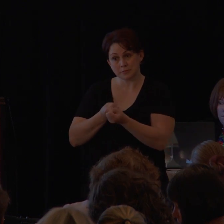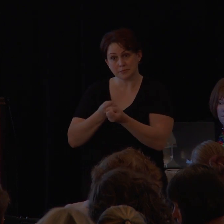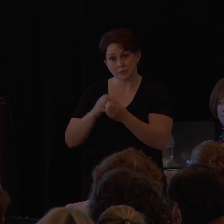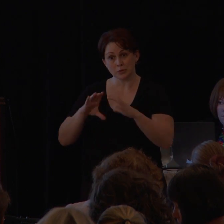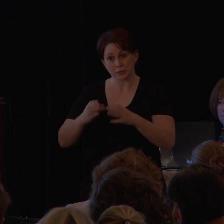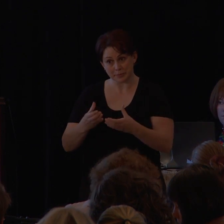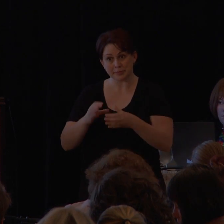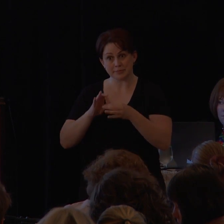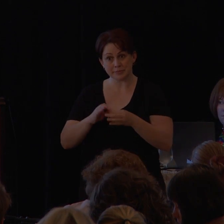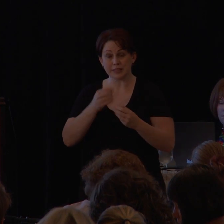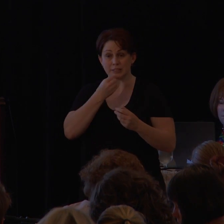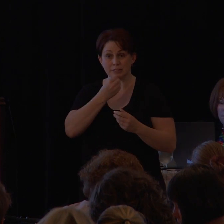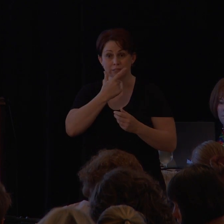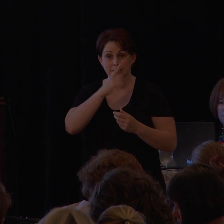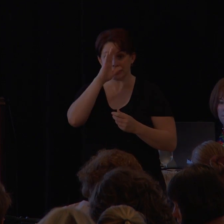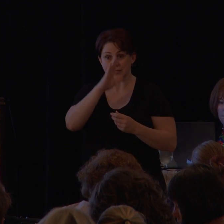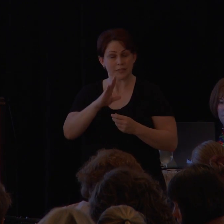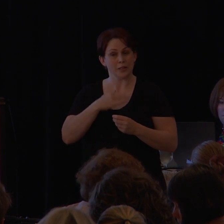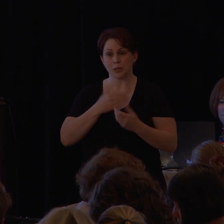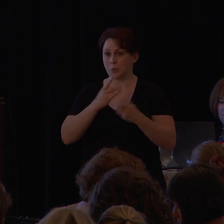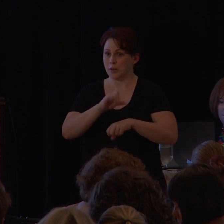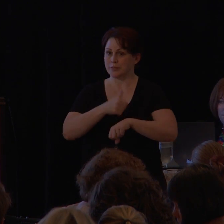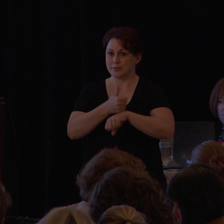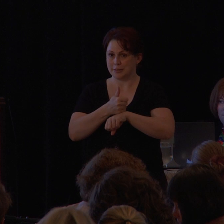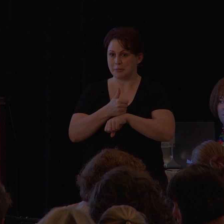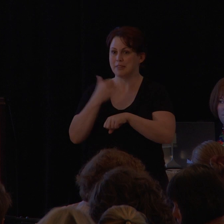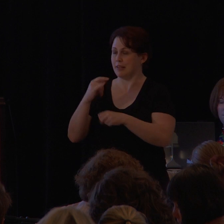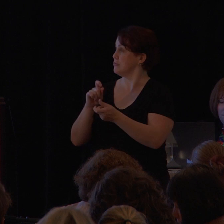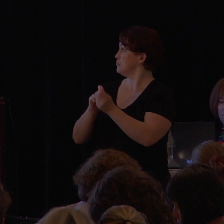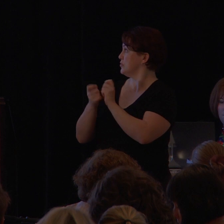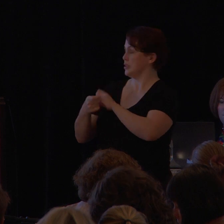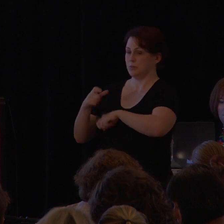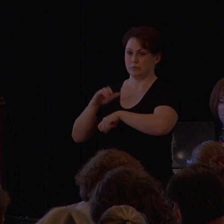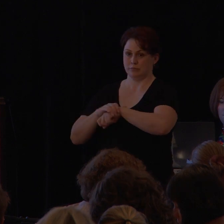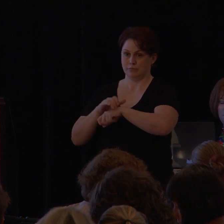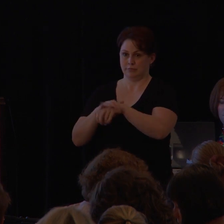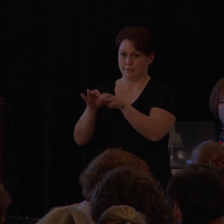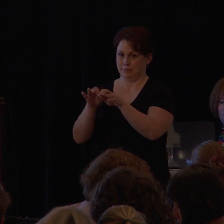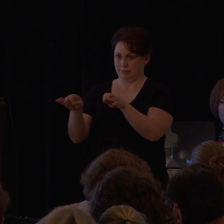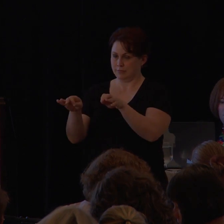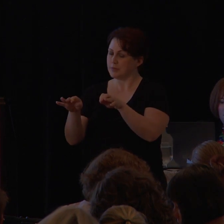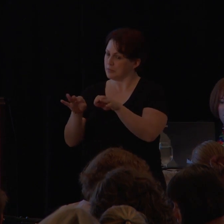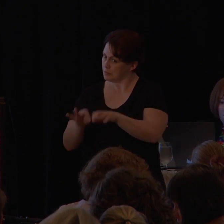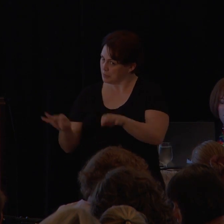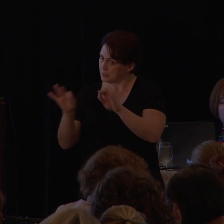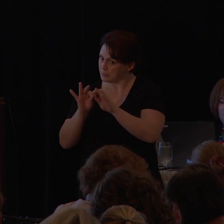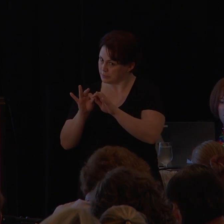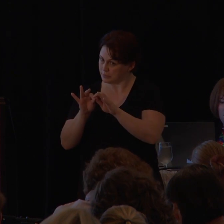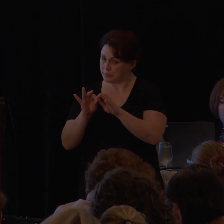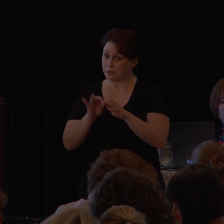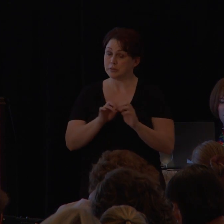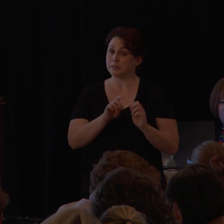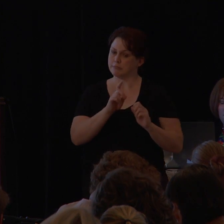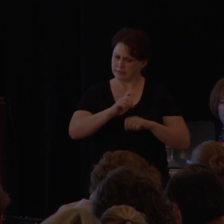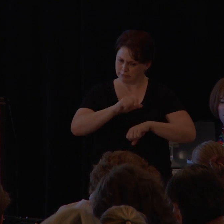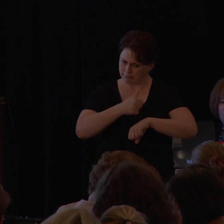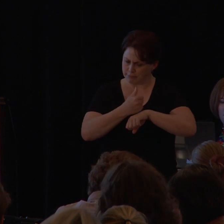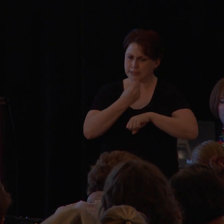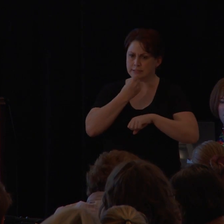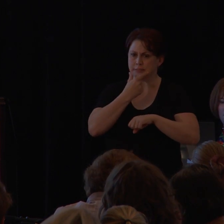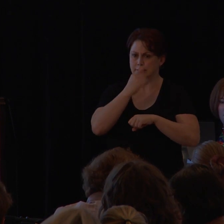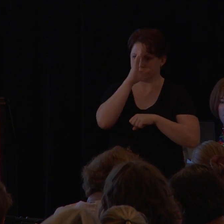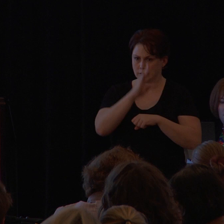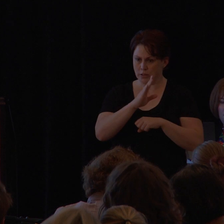groups, particularly gay-straight alliance groups and those kinds of things. So I think it's important to recognize that while not exclusively the targets of